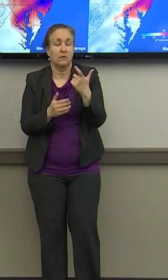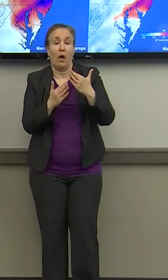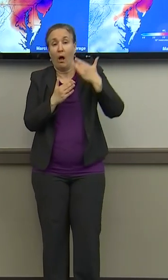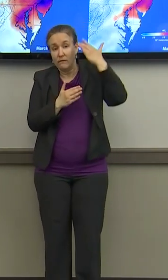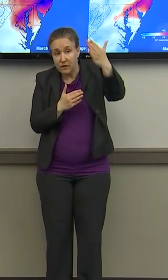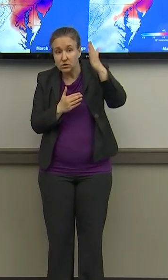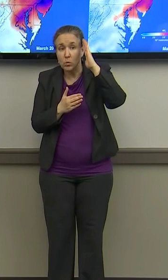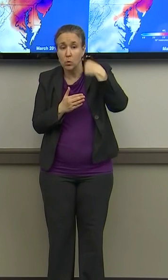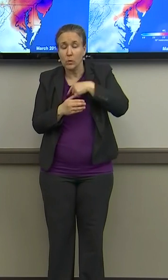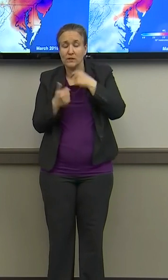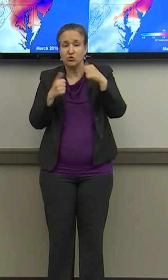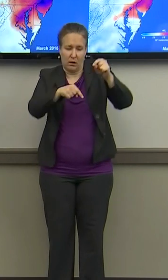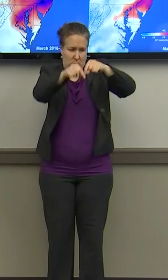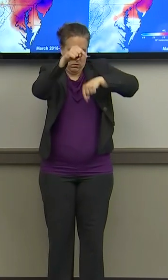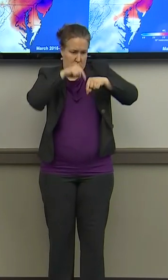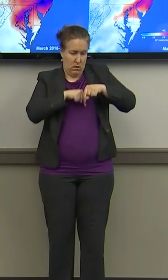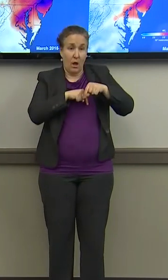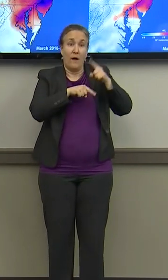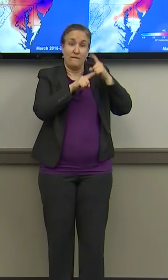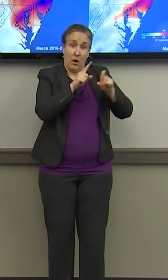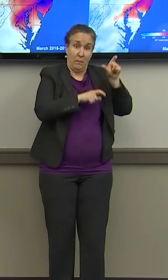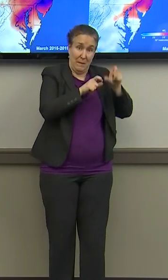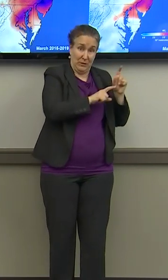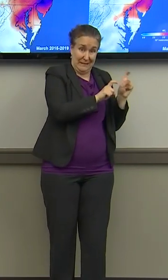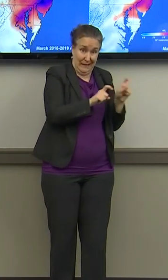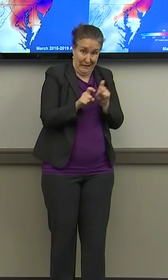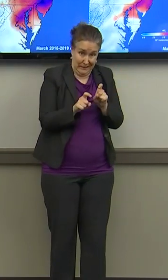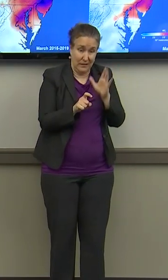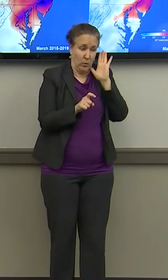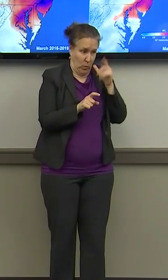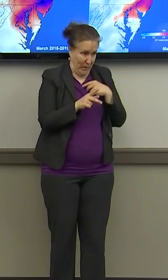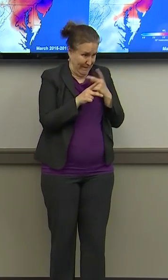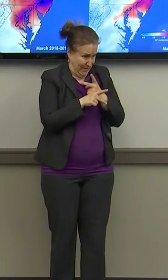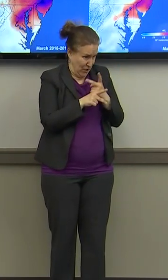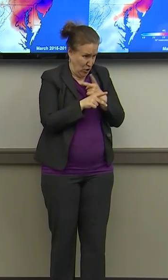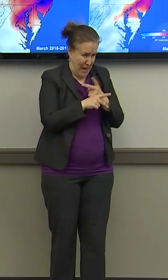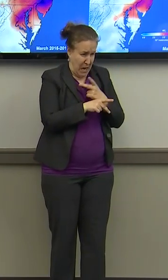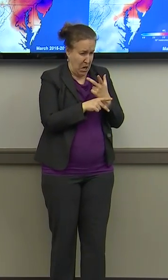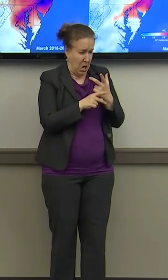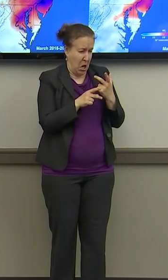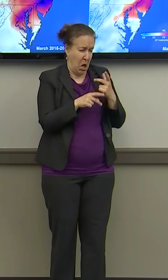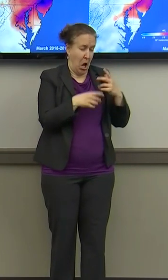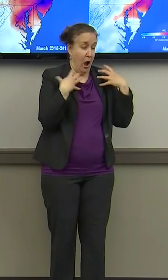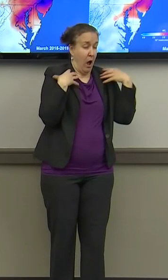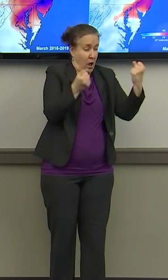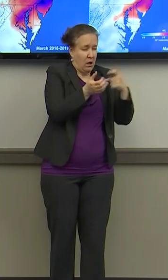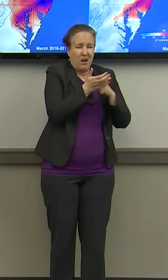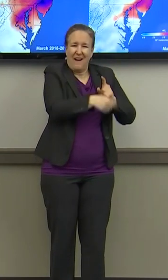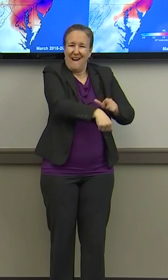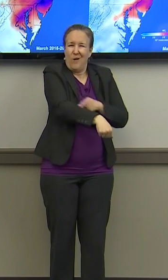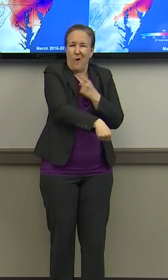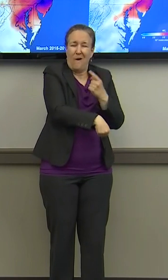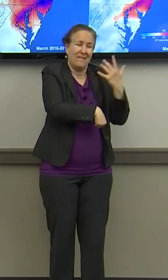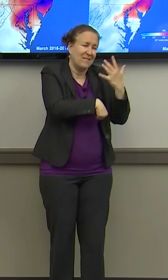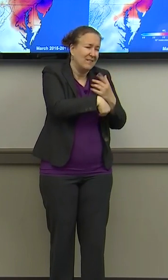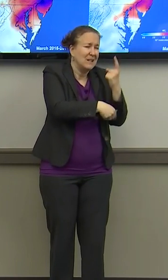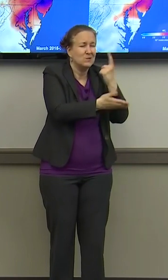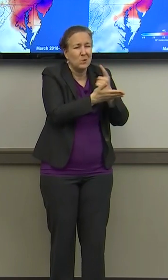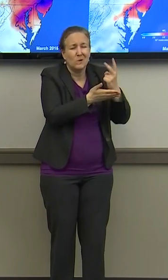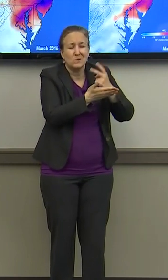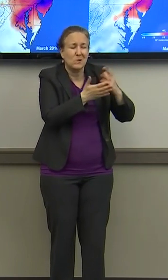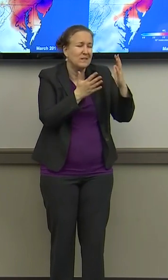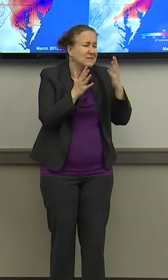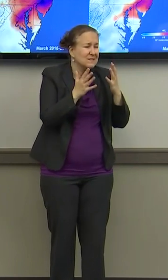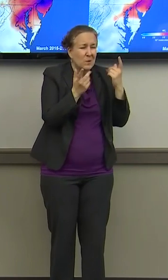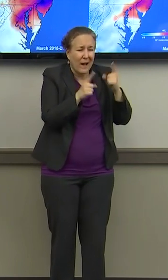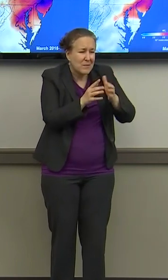point try to go back and find out from those individuals how long it took them to recover, or sort of what their course was? You